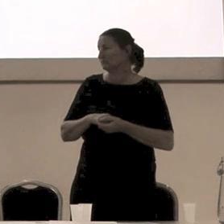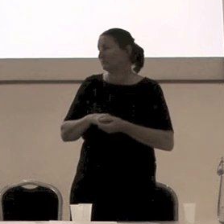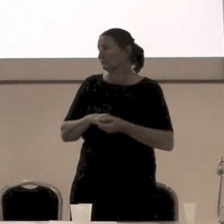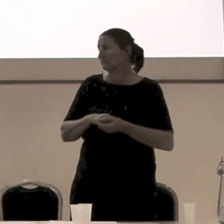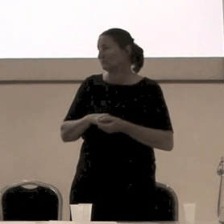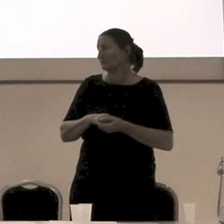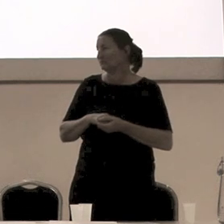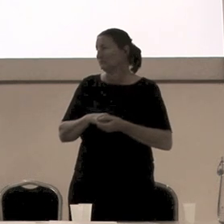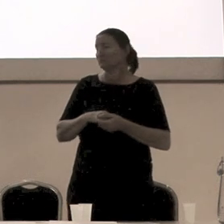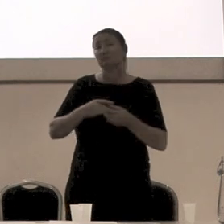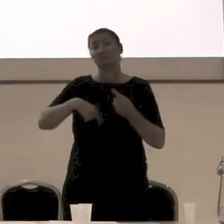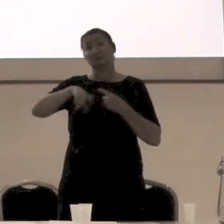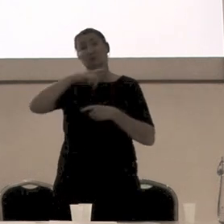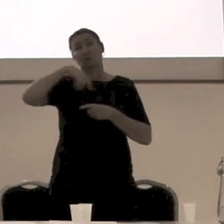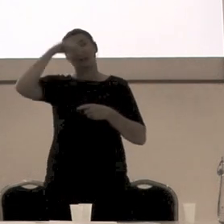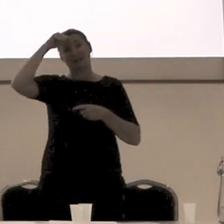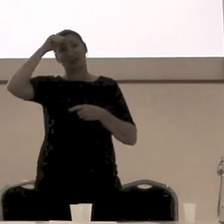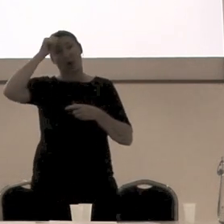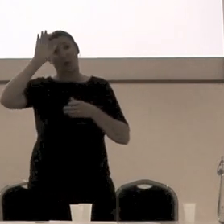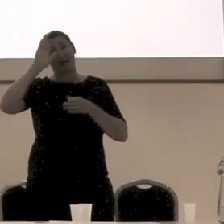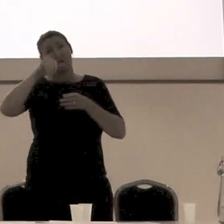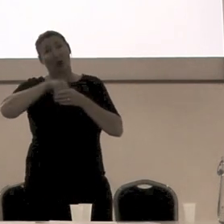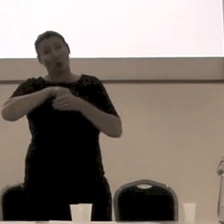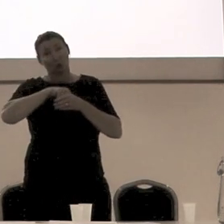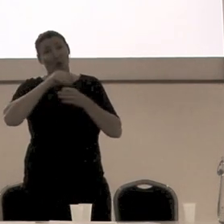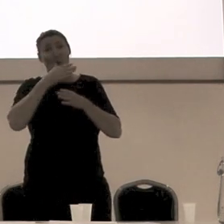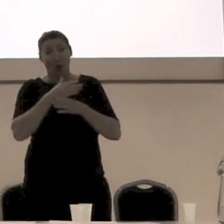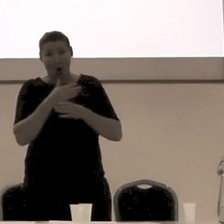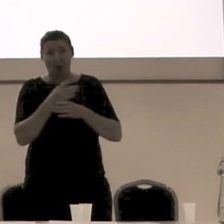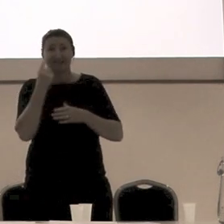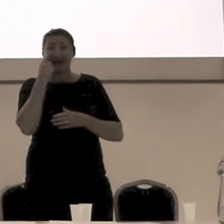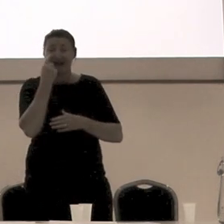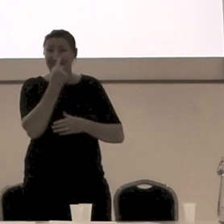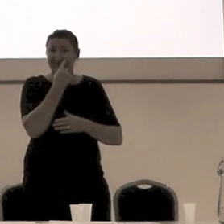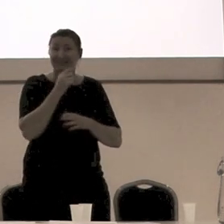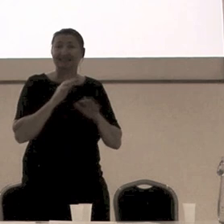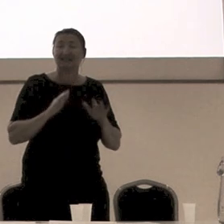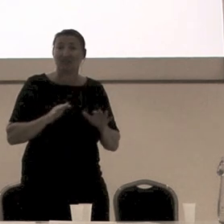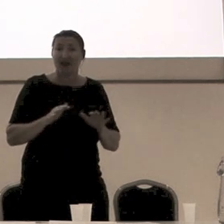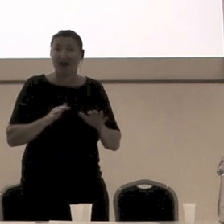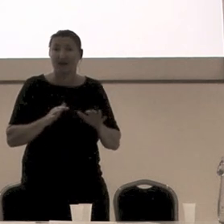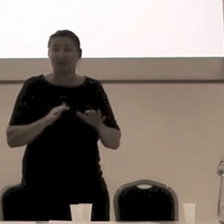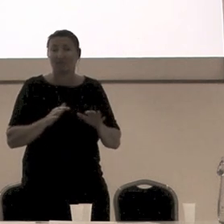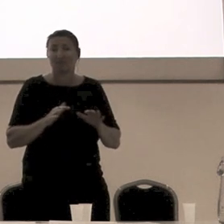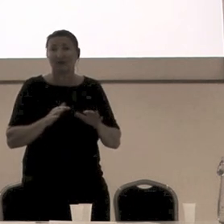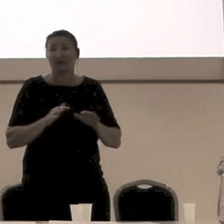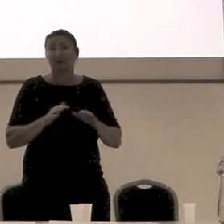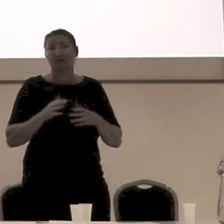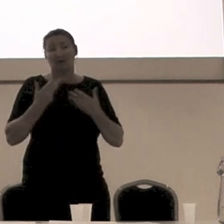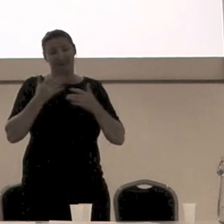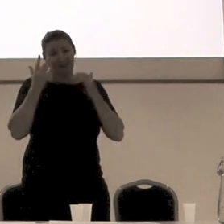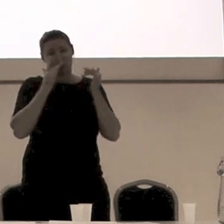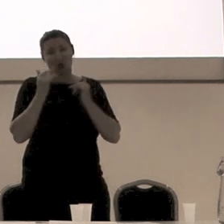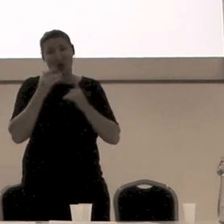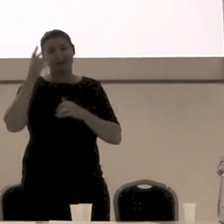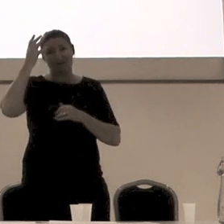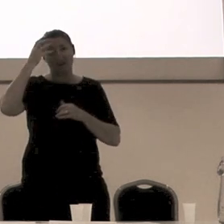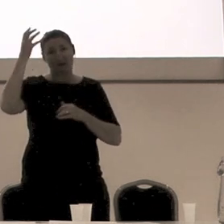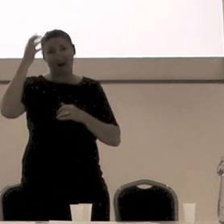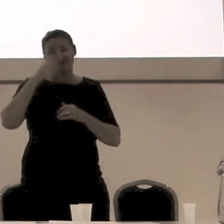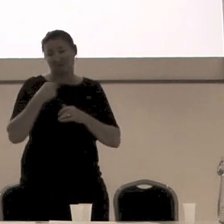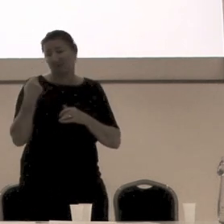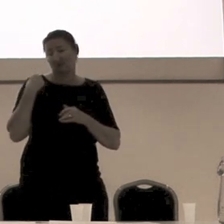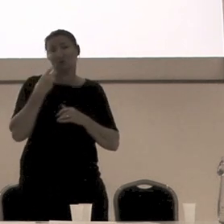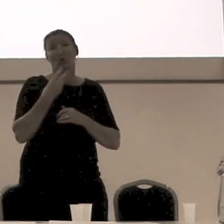So we know inclusion works, we've got lots of evidence about it. I did a survey for the government in